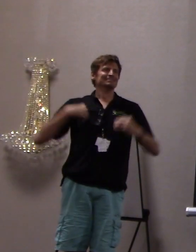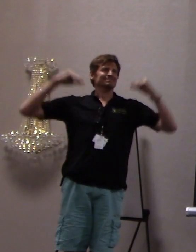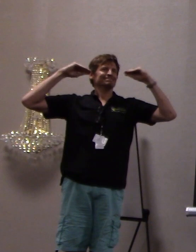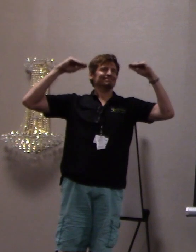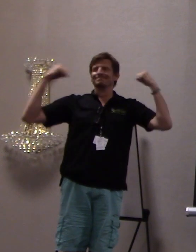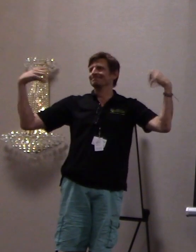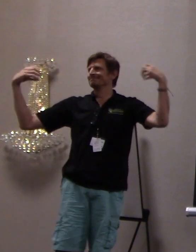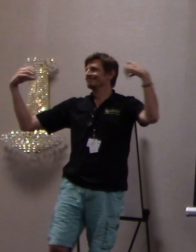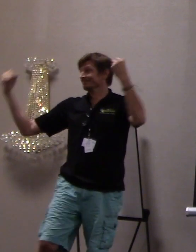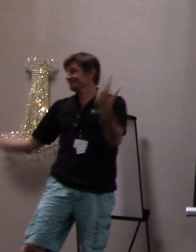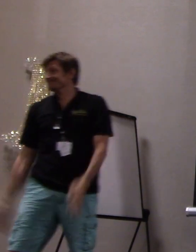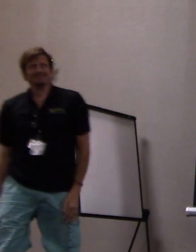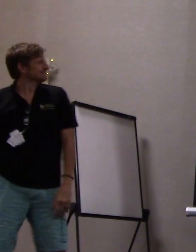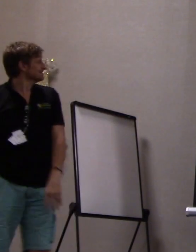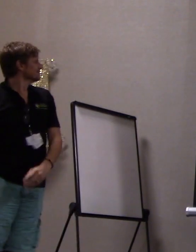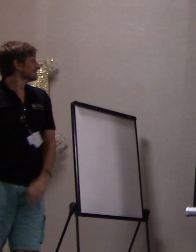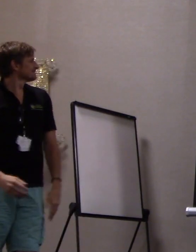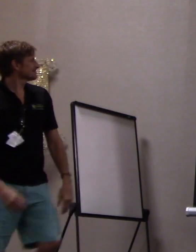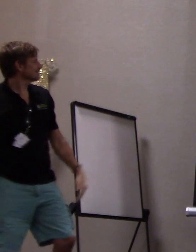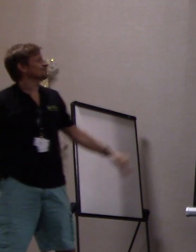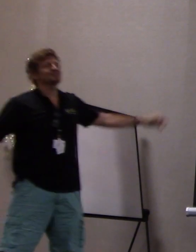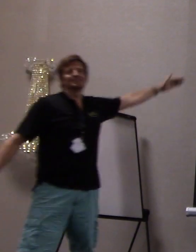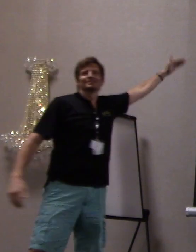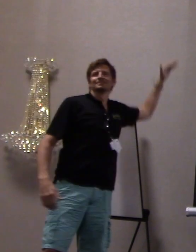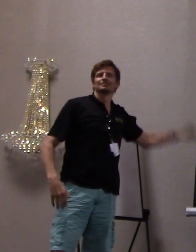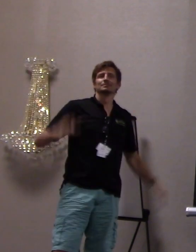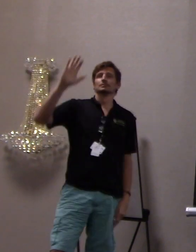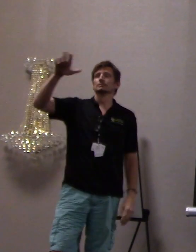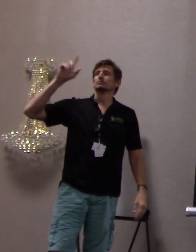to my workshop and learn some terminology.